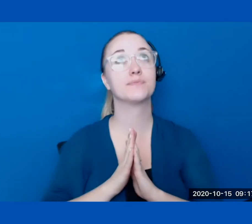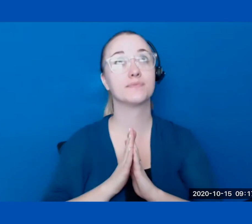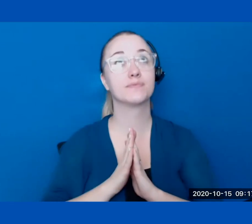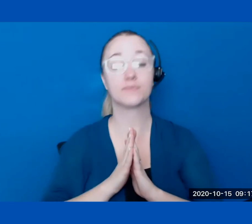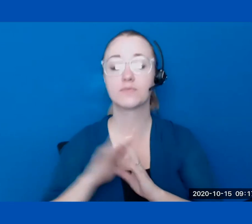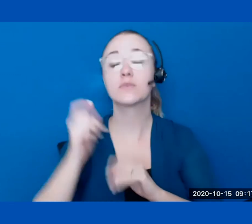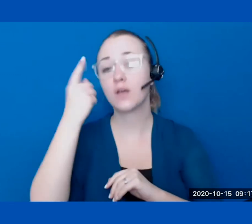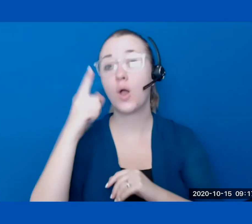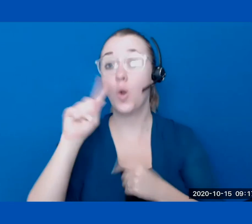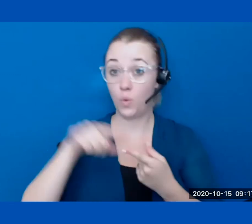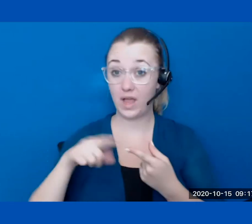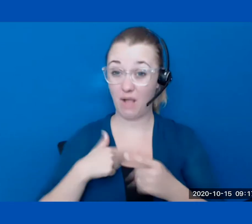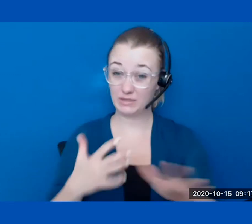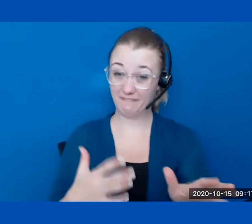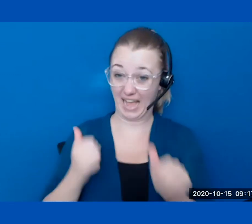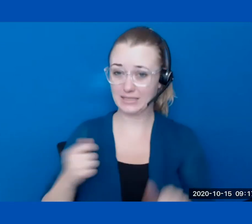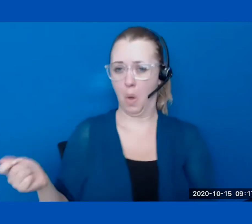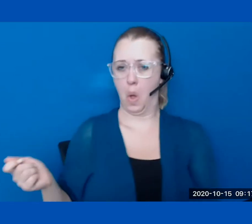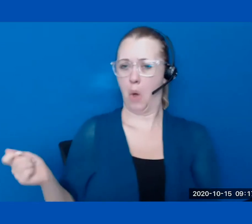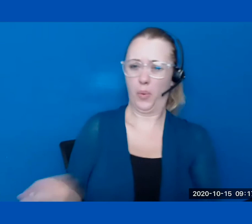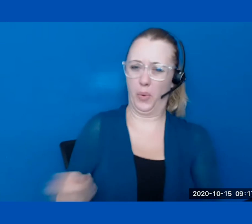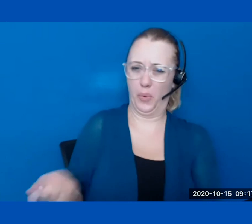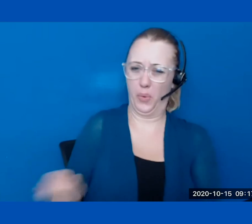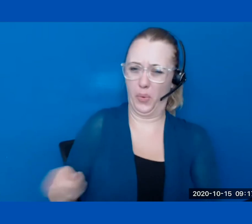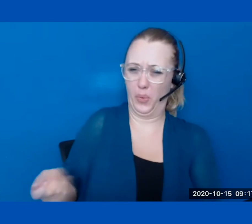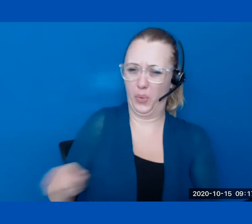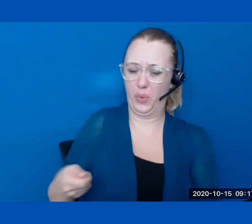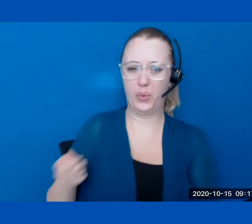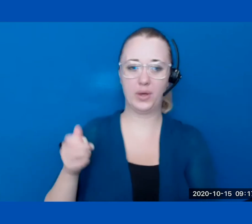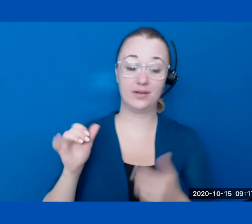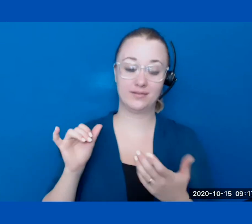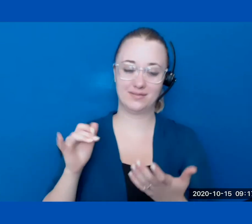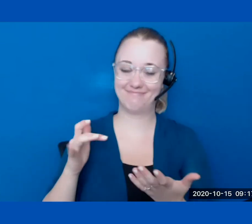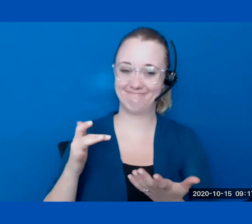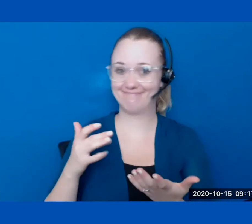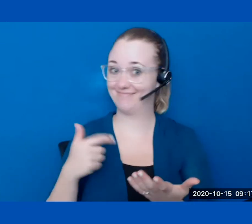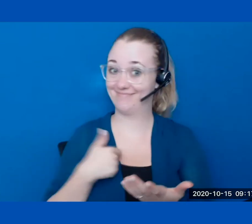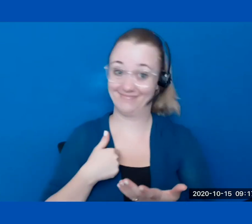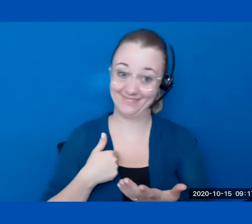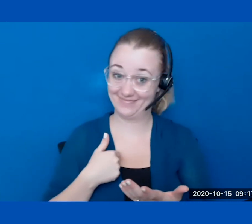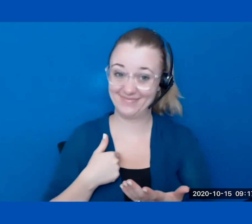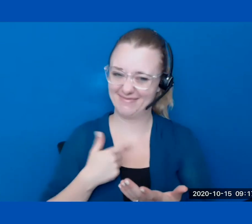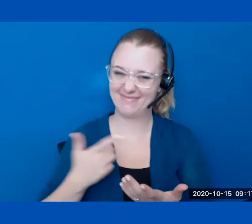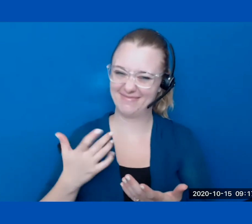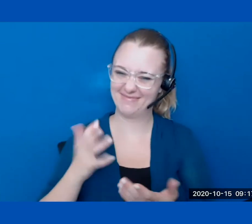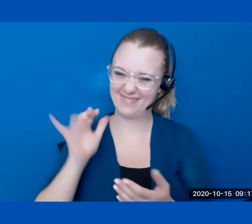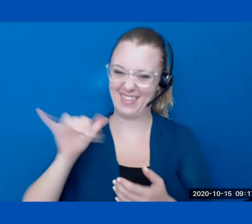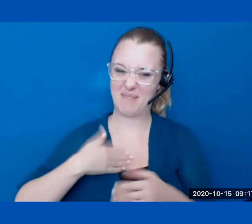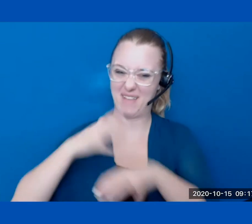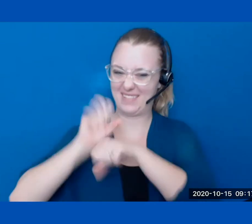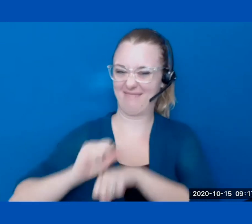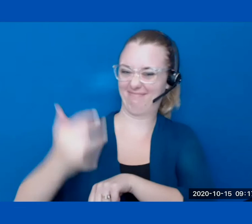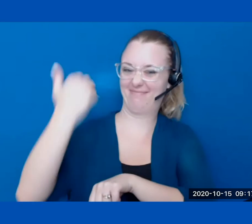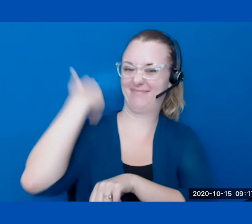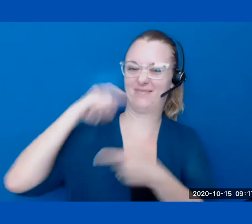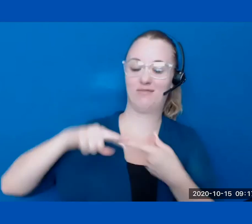was whipping my cane, I feel like I must have been whipping my cane around more when I was younger, because